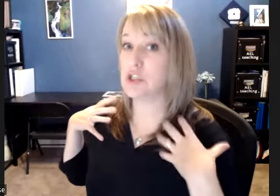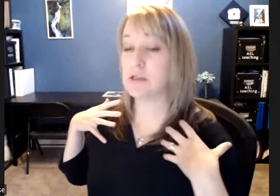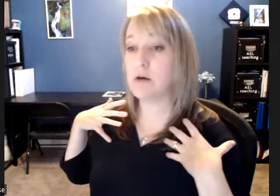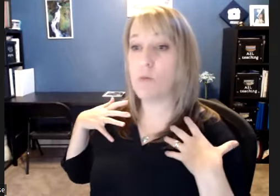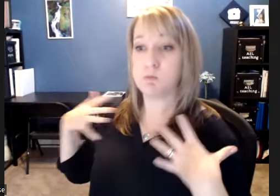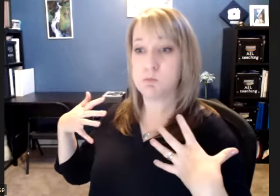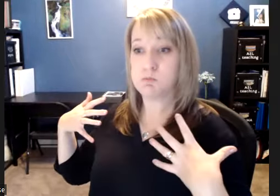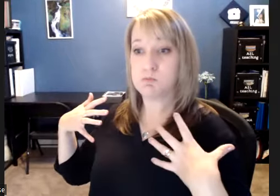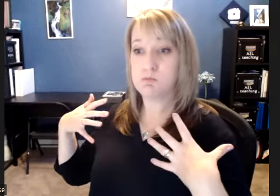cheeks.